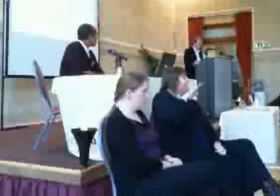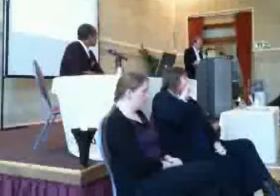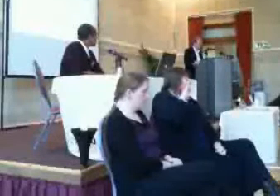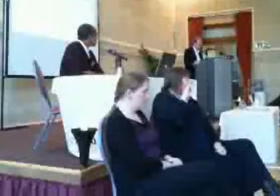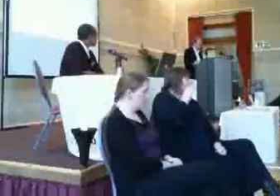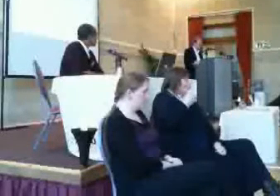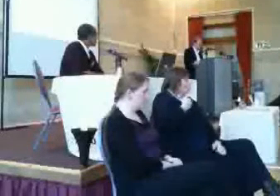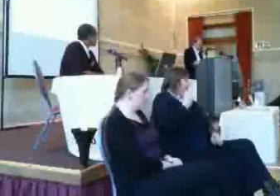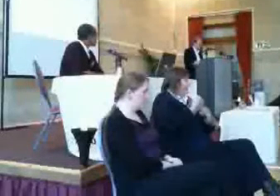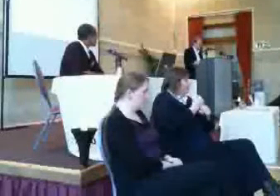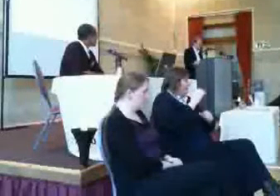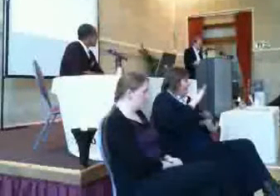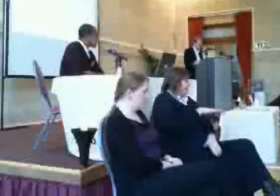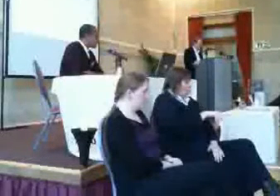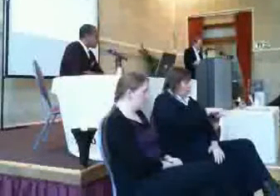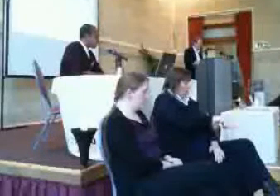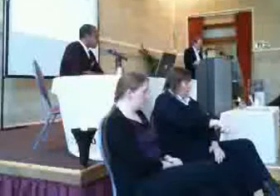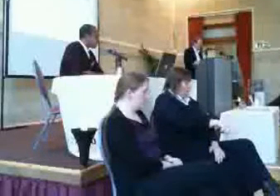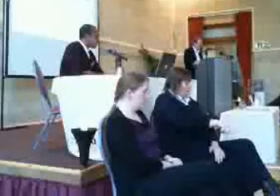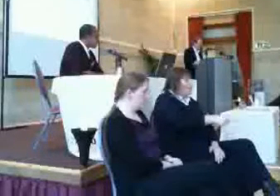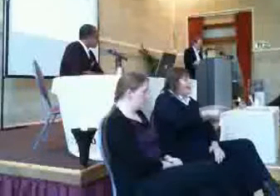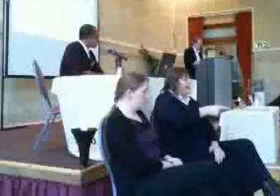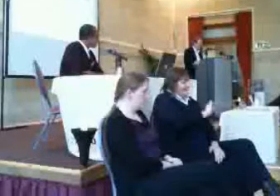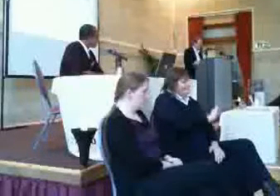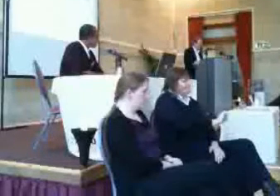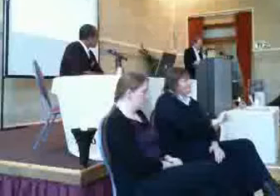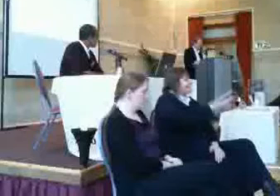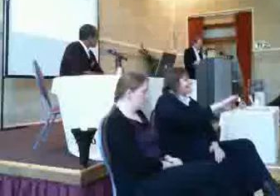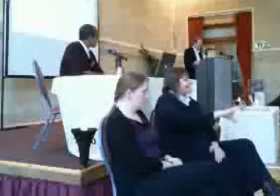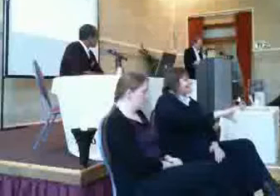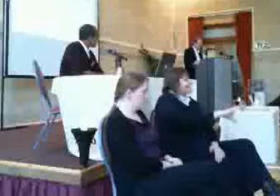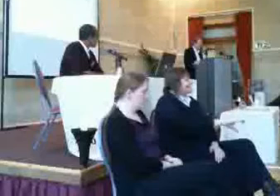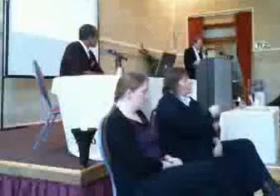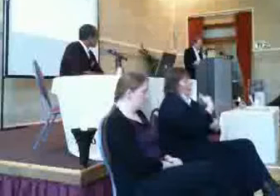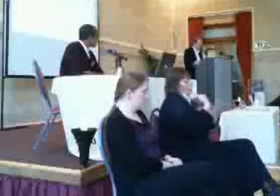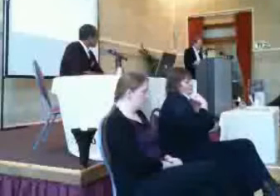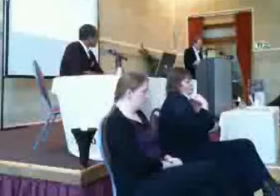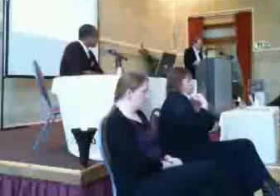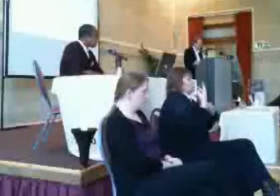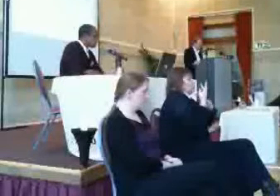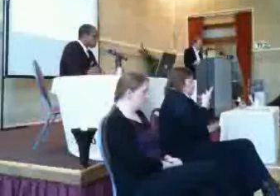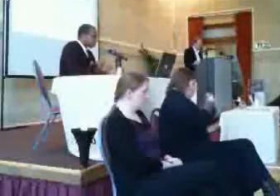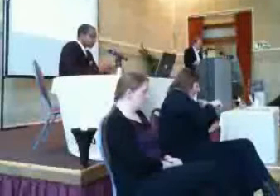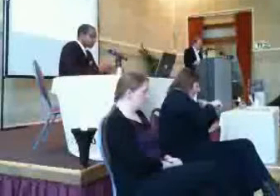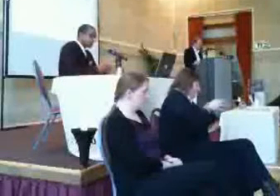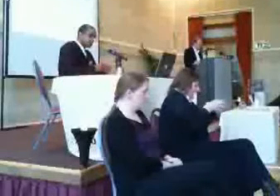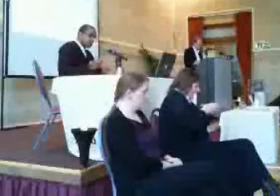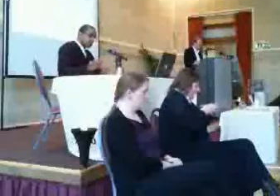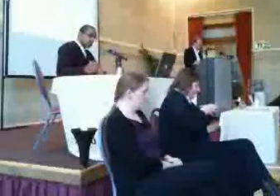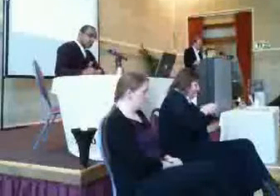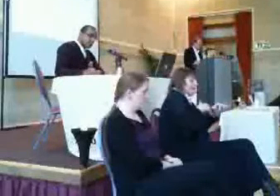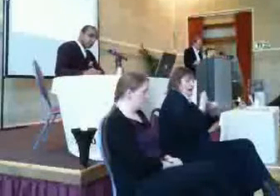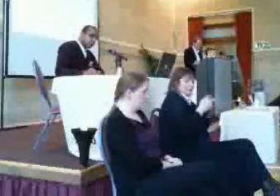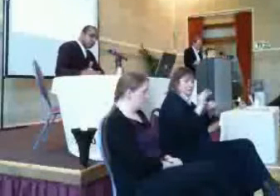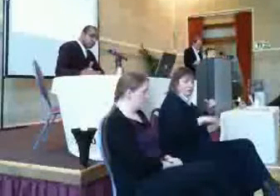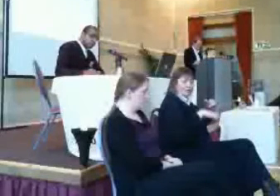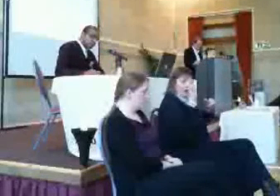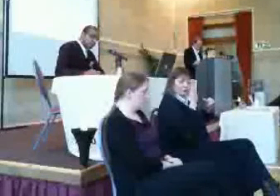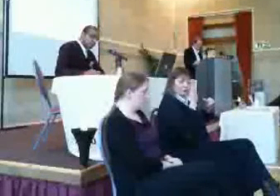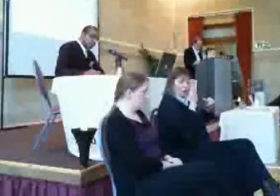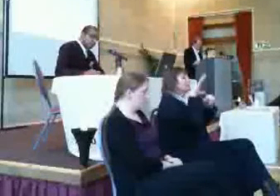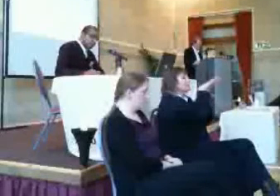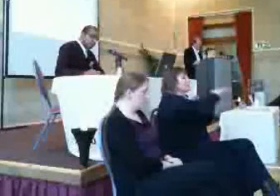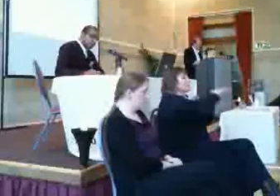it's their city that we are all responsible for, and I want it to be a great city when their time